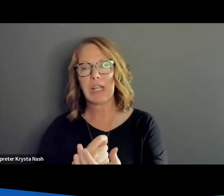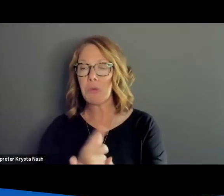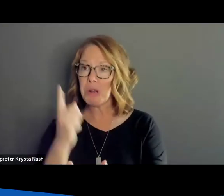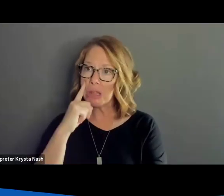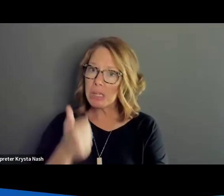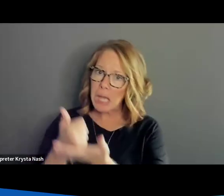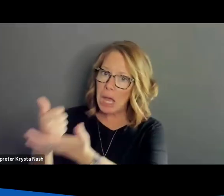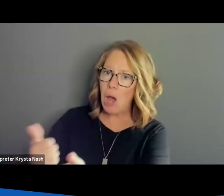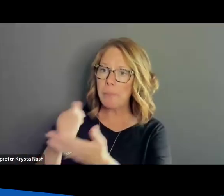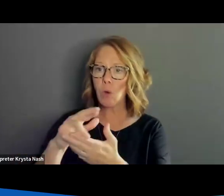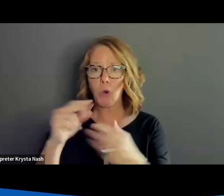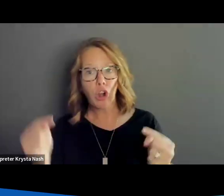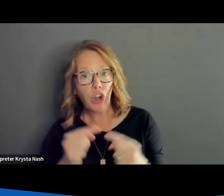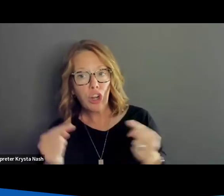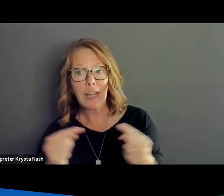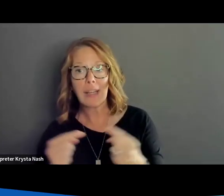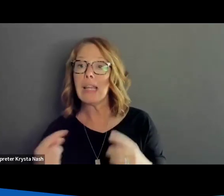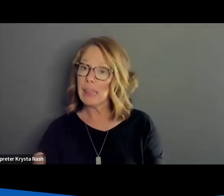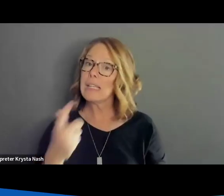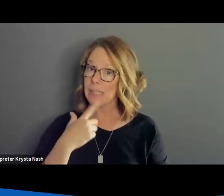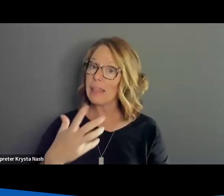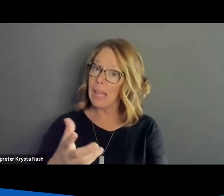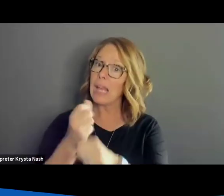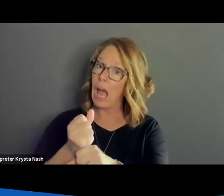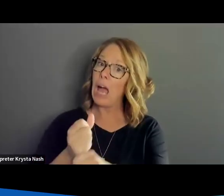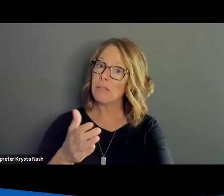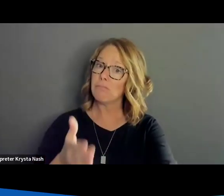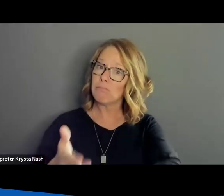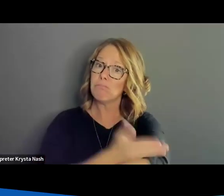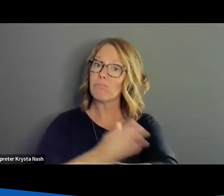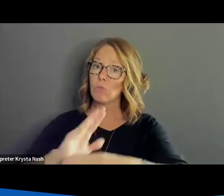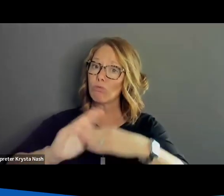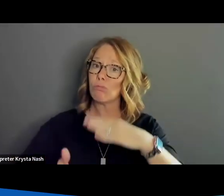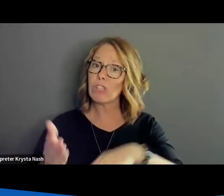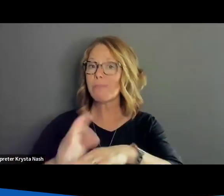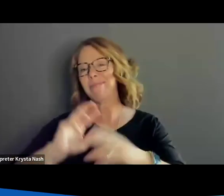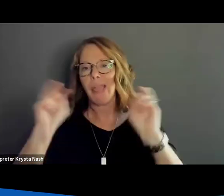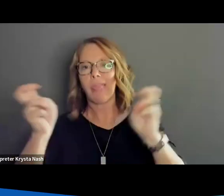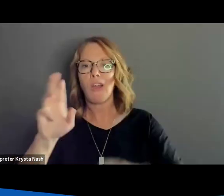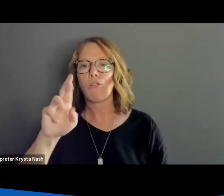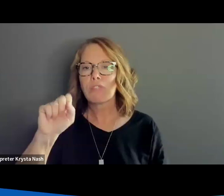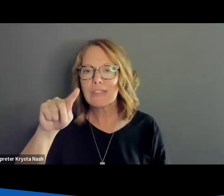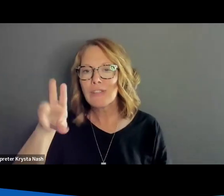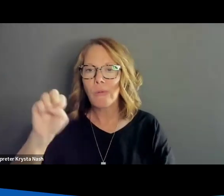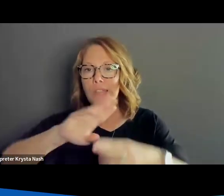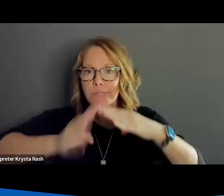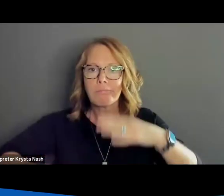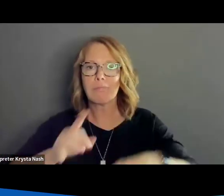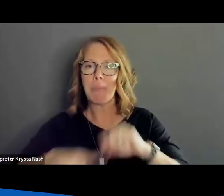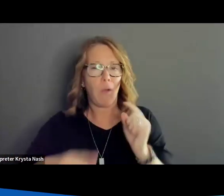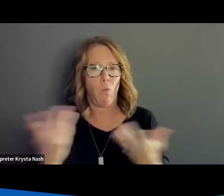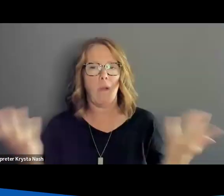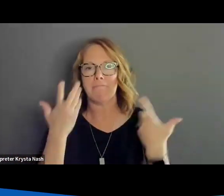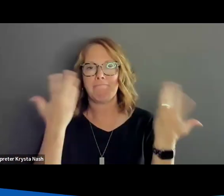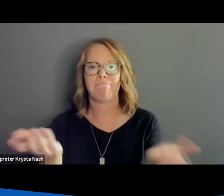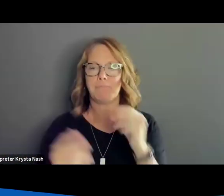helping or is it hurting? This person said that they got results from it, but I don't know what the results are. But